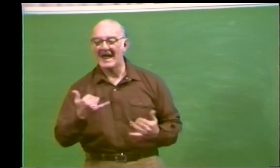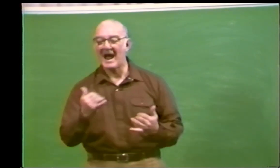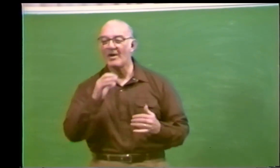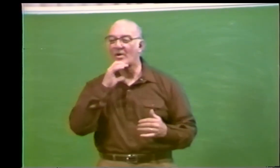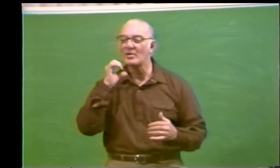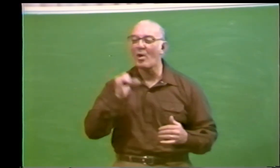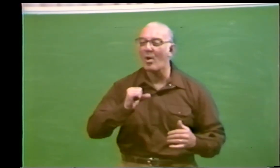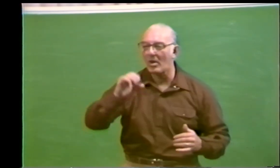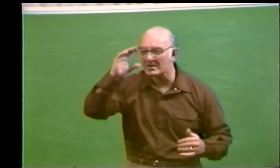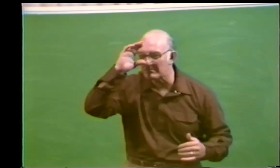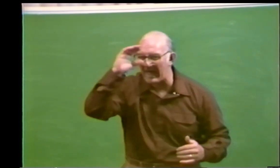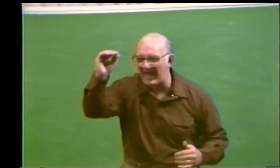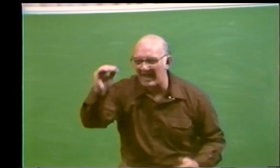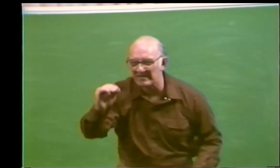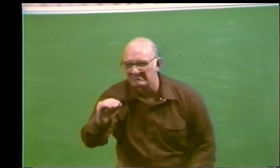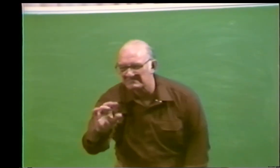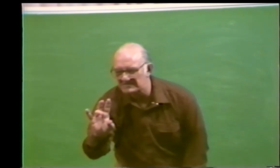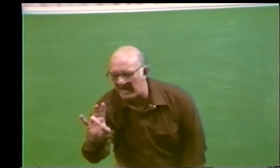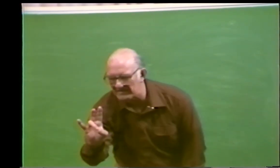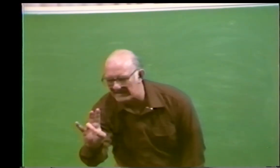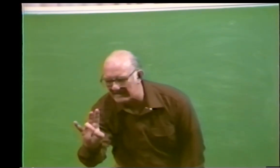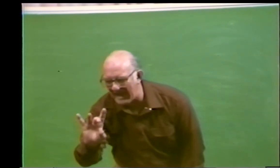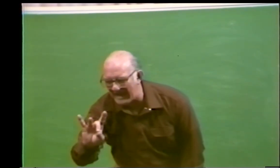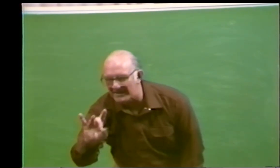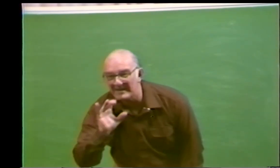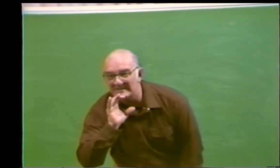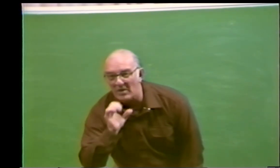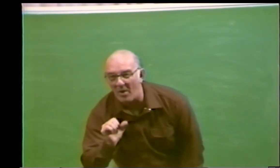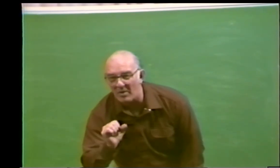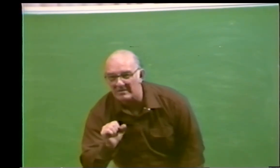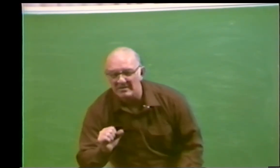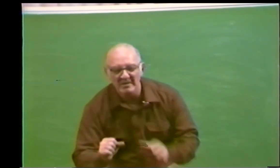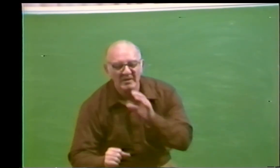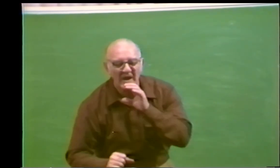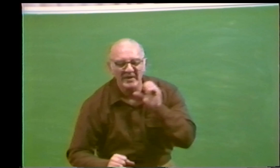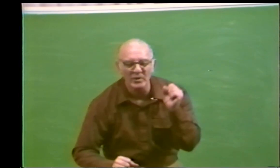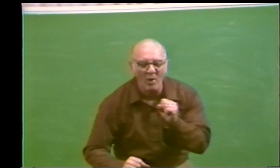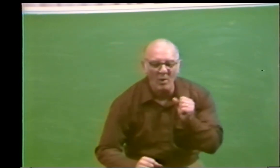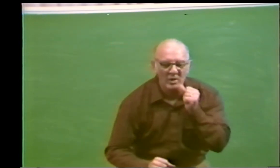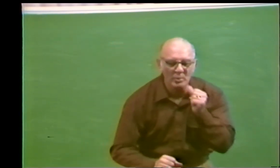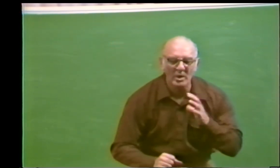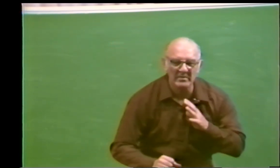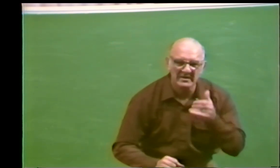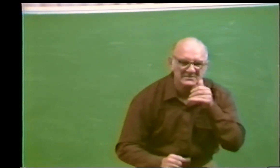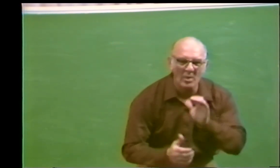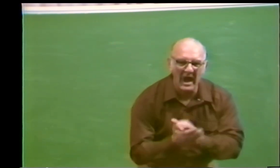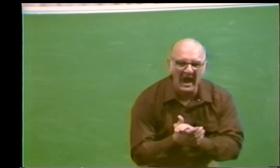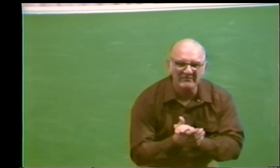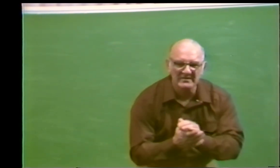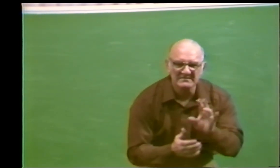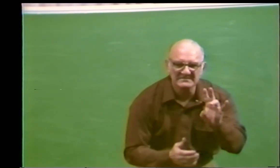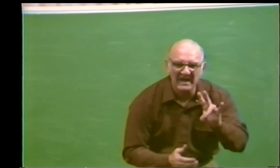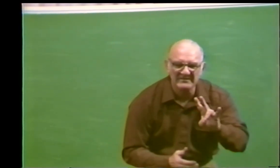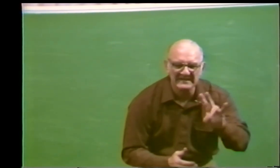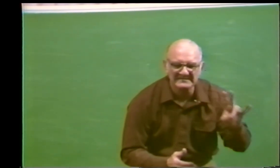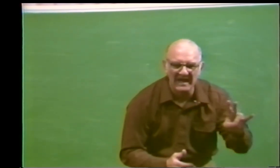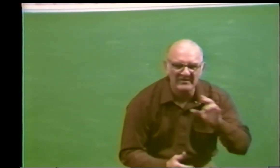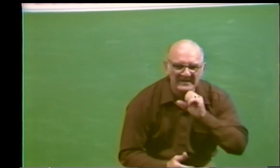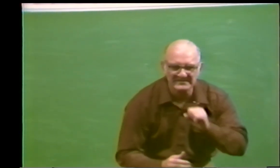Now, an old man, 78 years old, and an old woman, his wife, 77 years